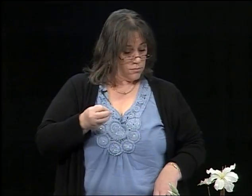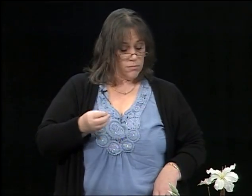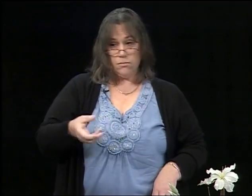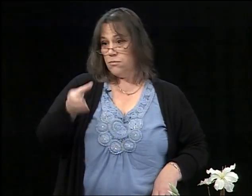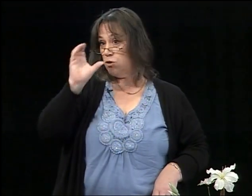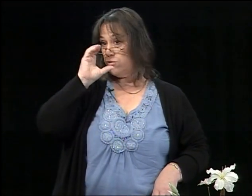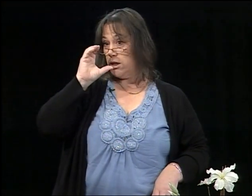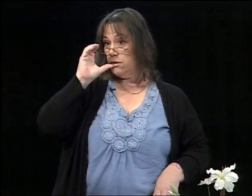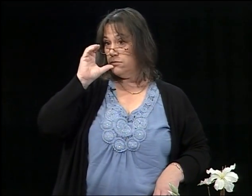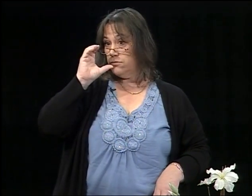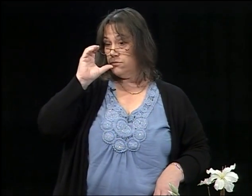Drink.